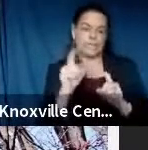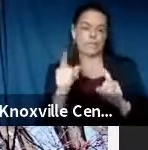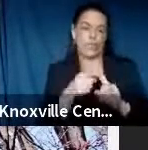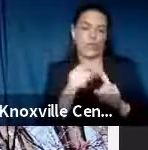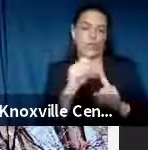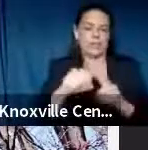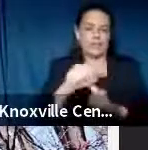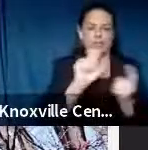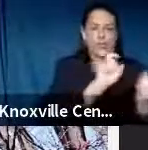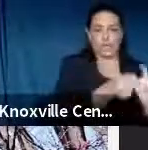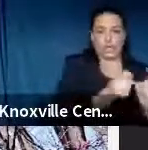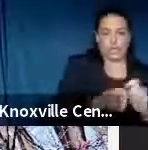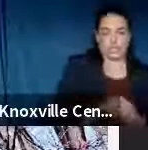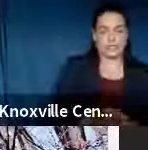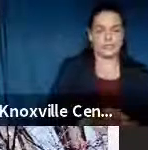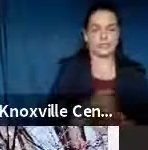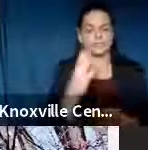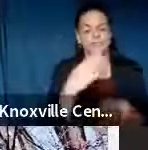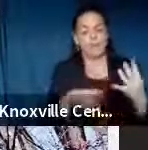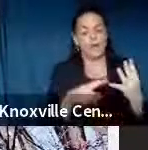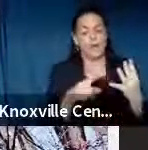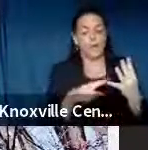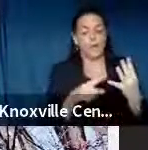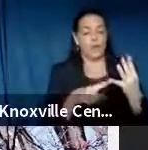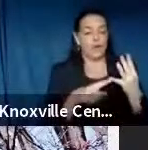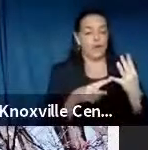evolves. Our fourth benchmark,